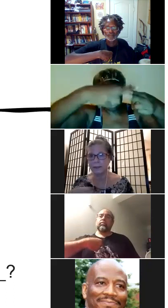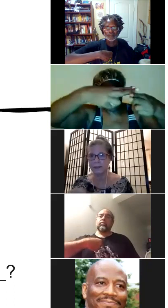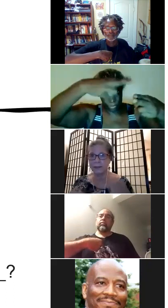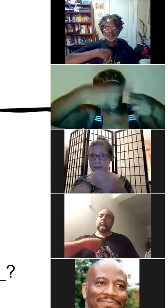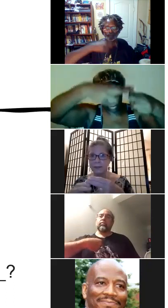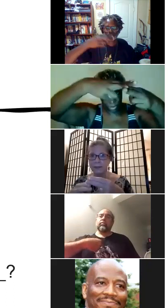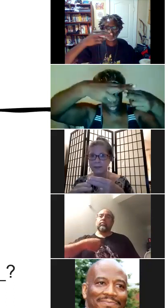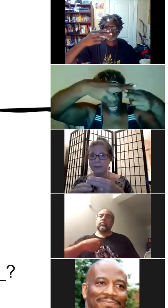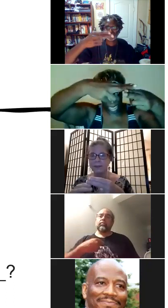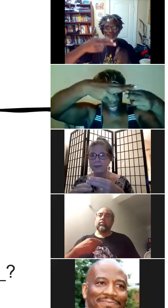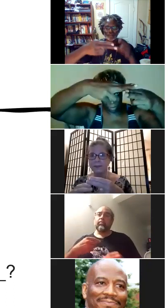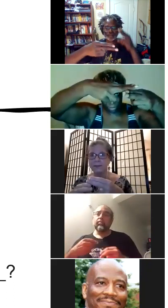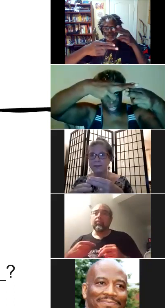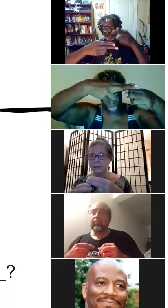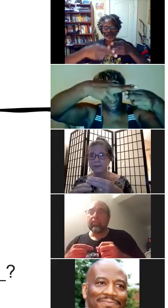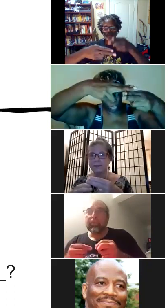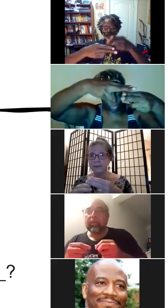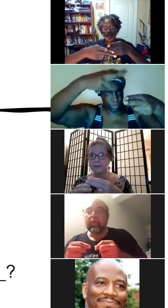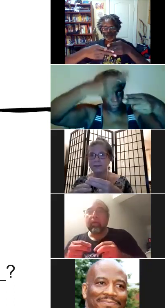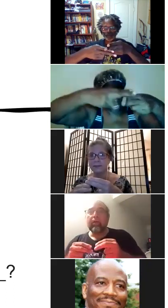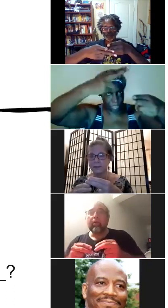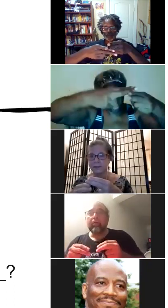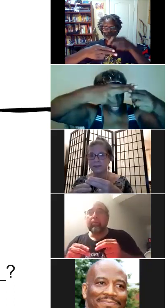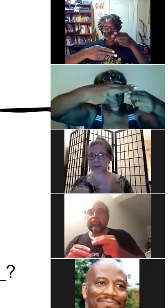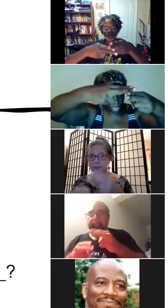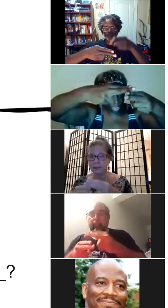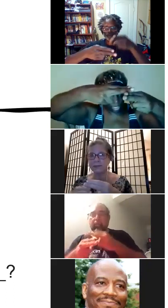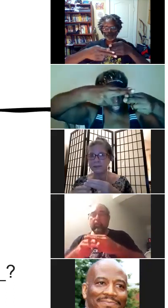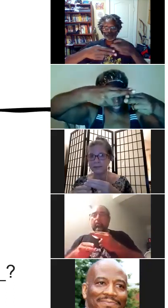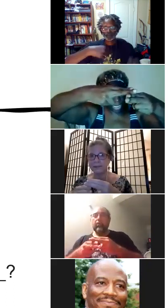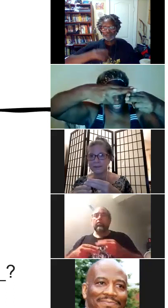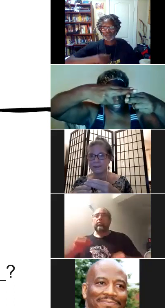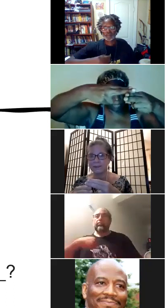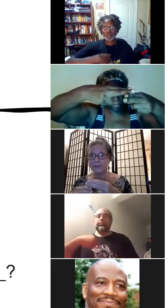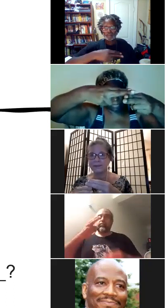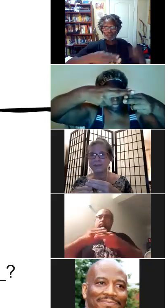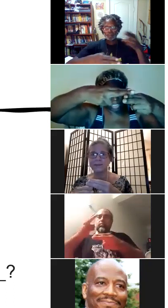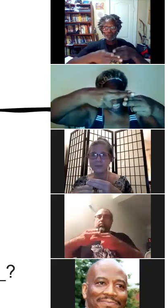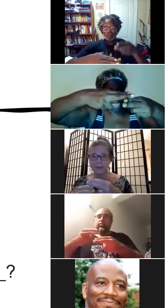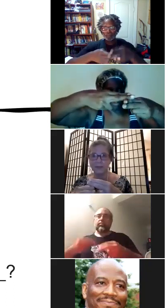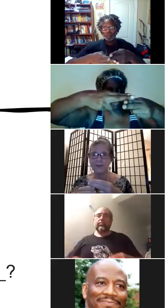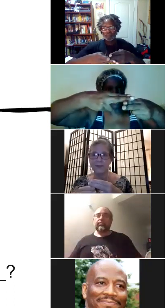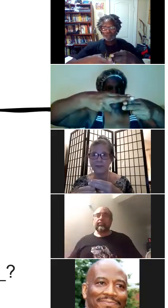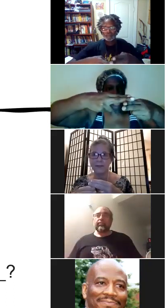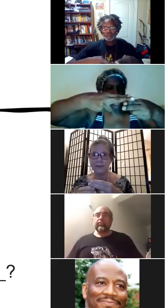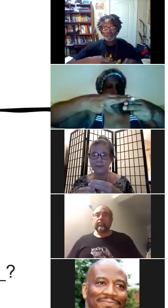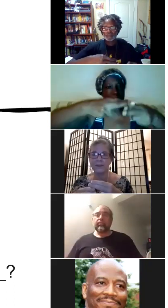name. Name. You tap your 2 U fingers twice.